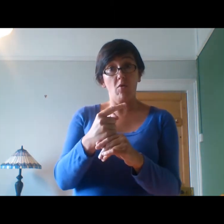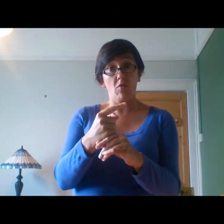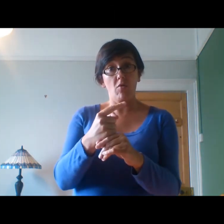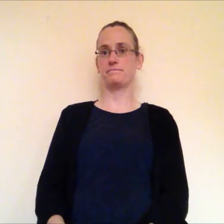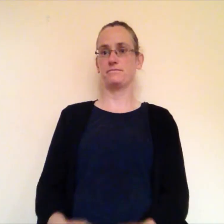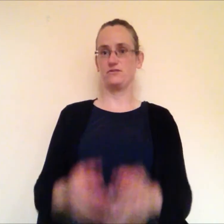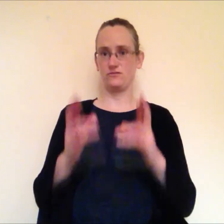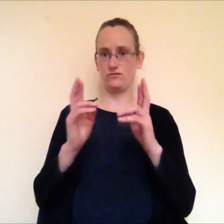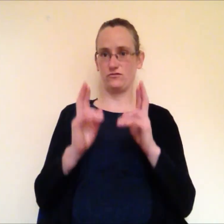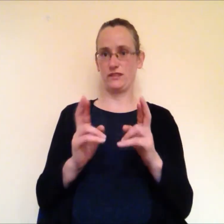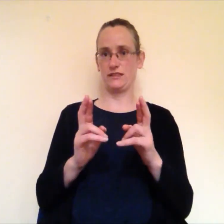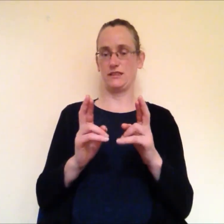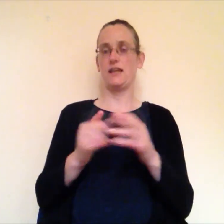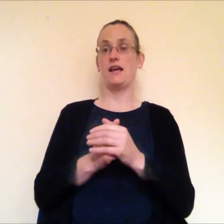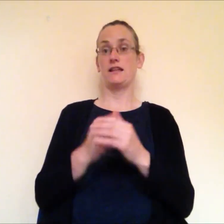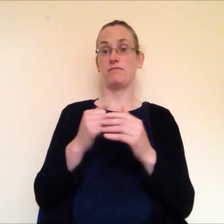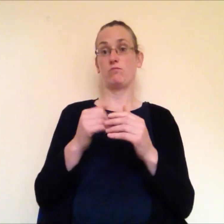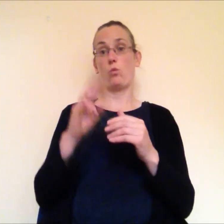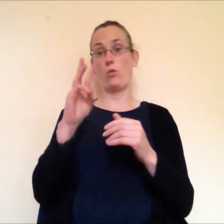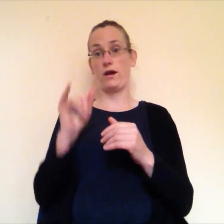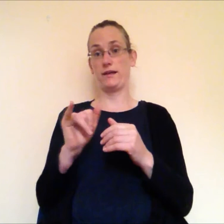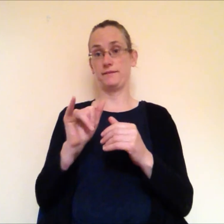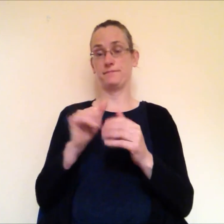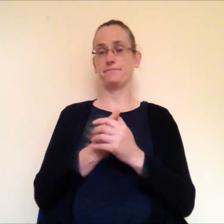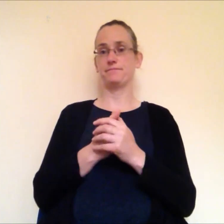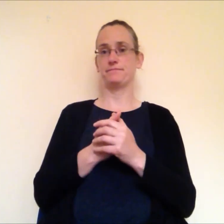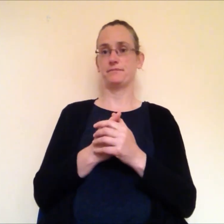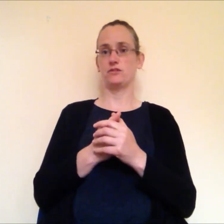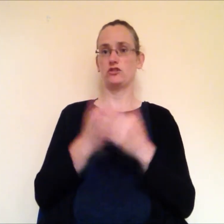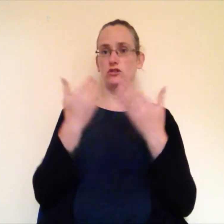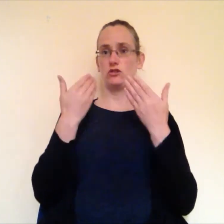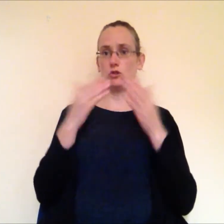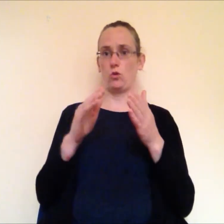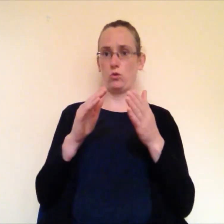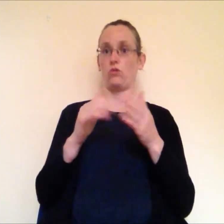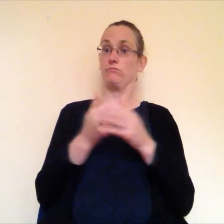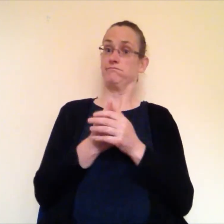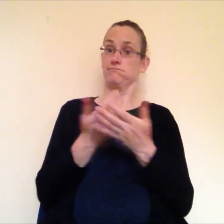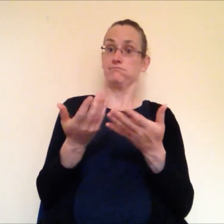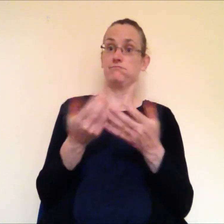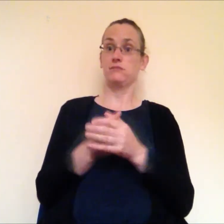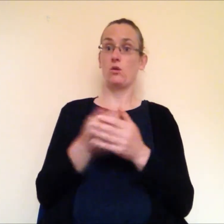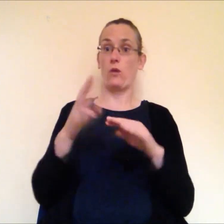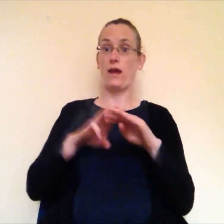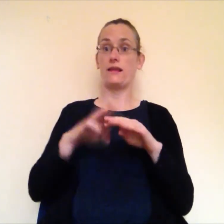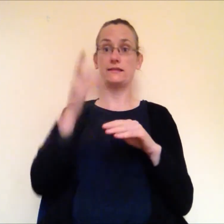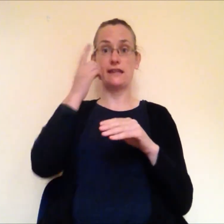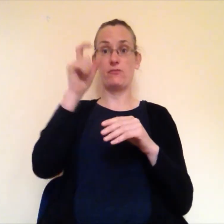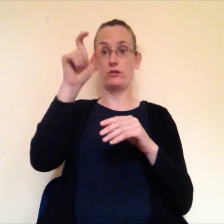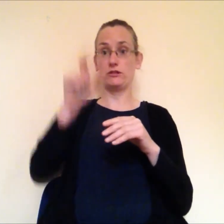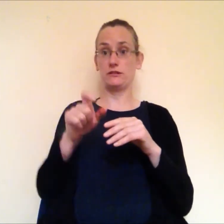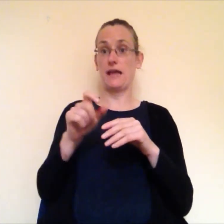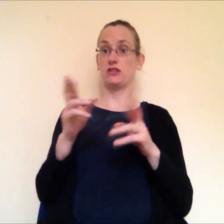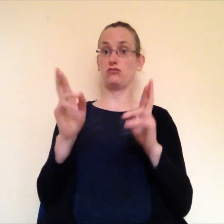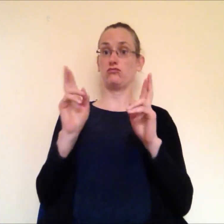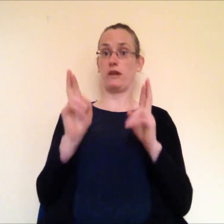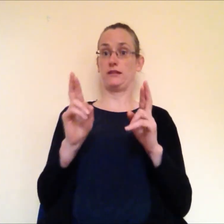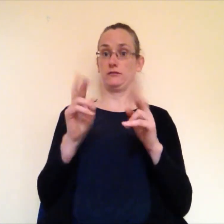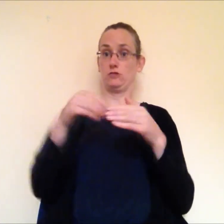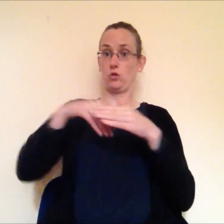whole idea behind that is just to kind of highlight that there's, a deaf person has a right to be there and to watch those